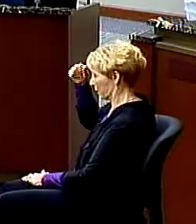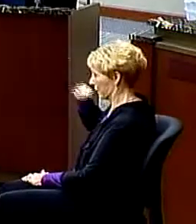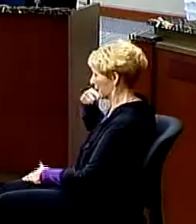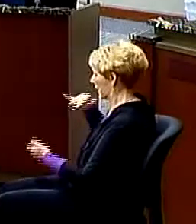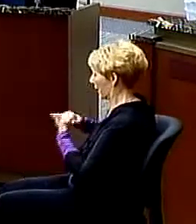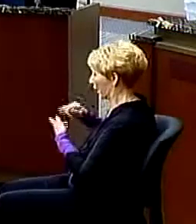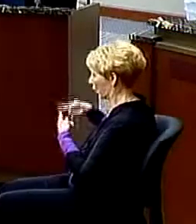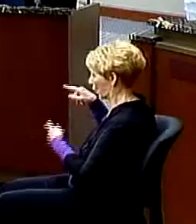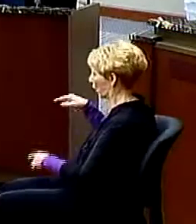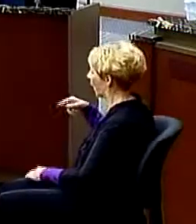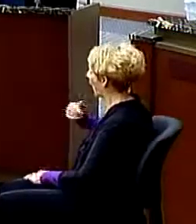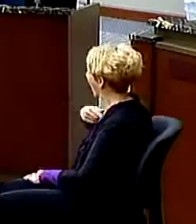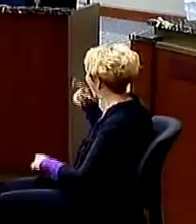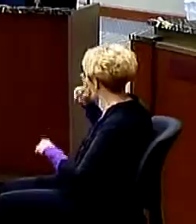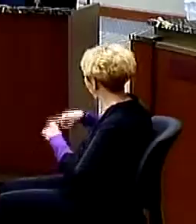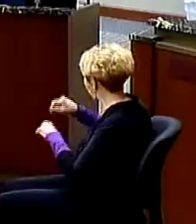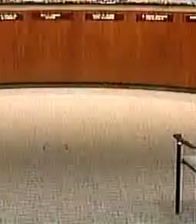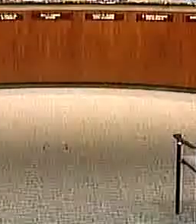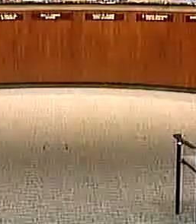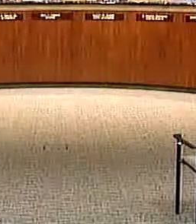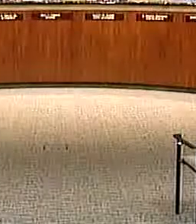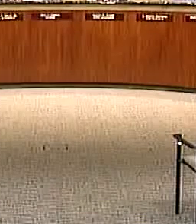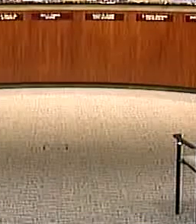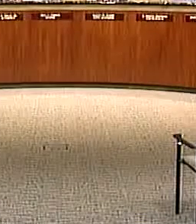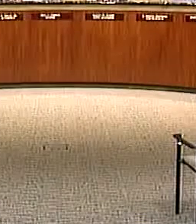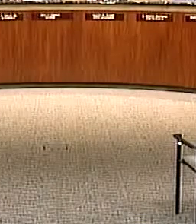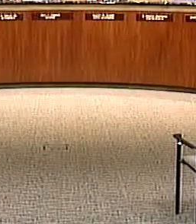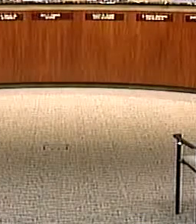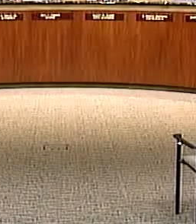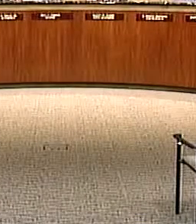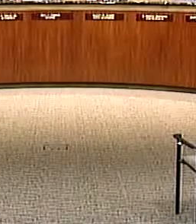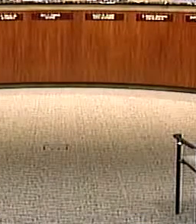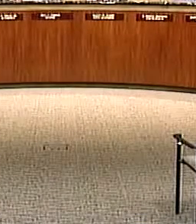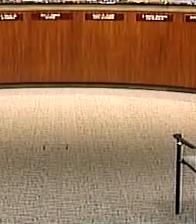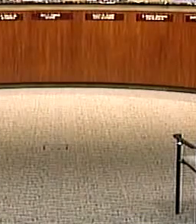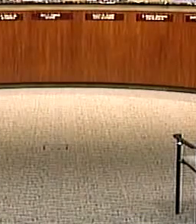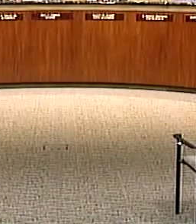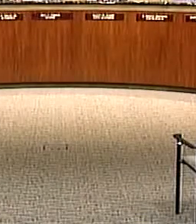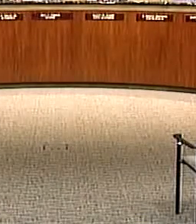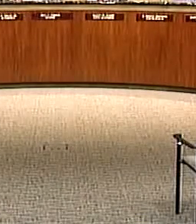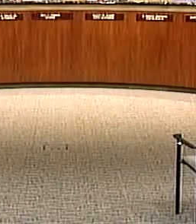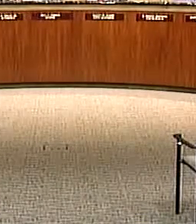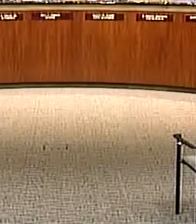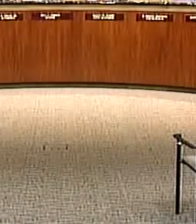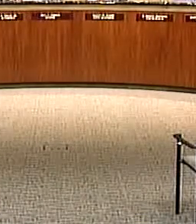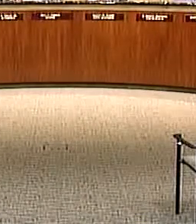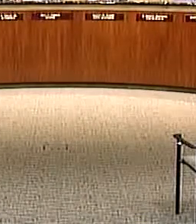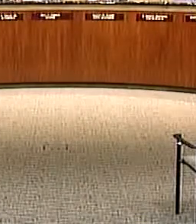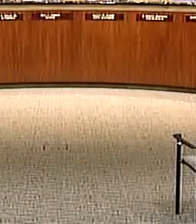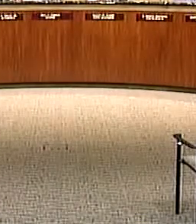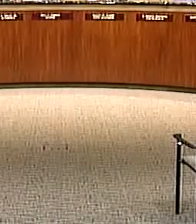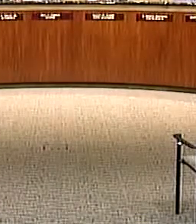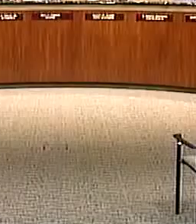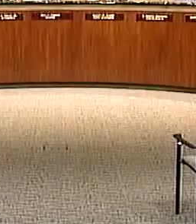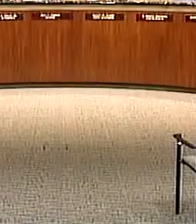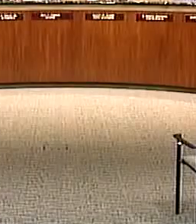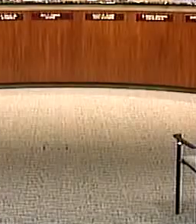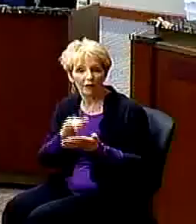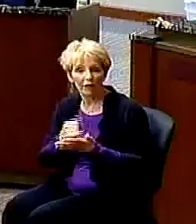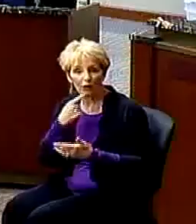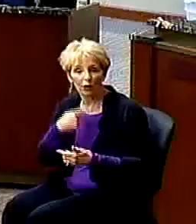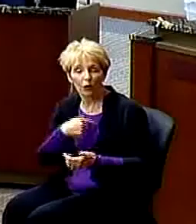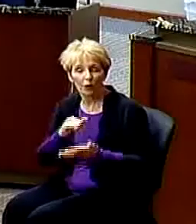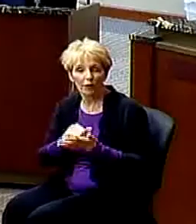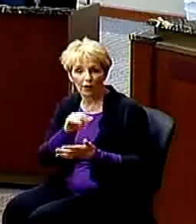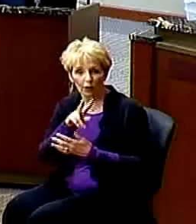saying that to you. I can't set rates myself. You know right, that. Right. Well, we did discuss this, and you did say that. You told me it